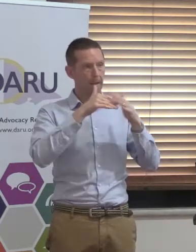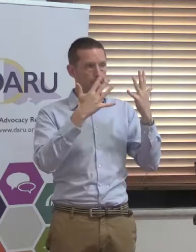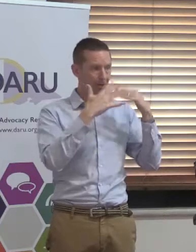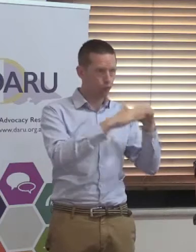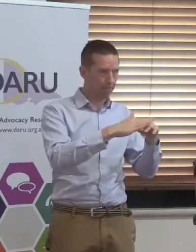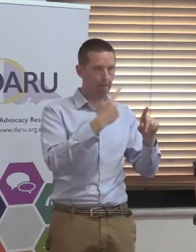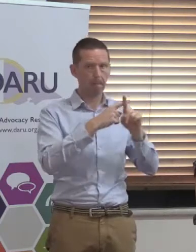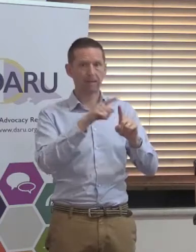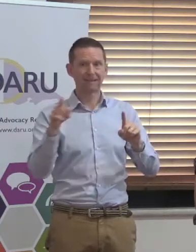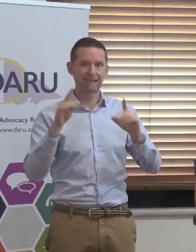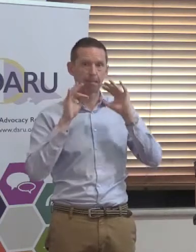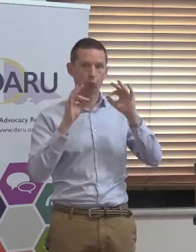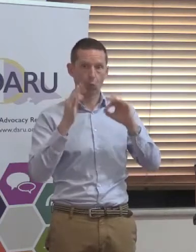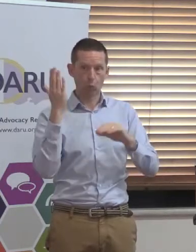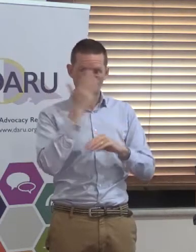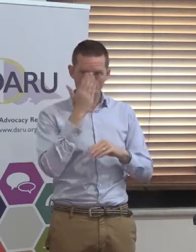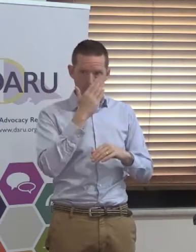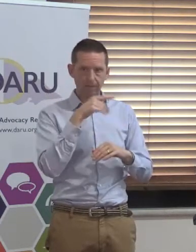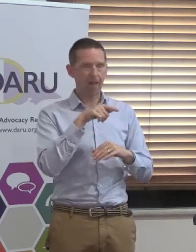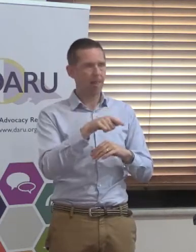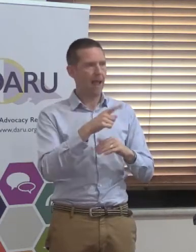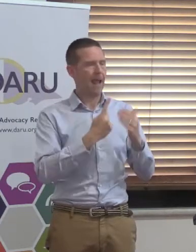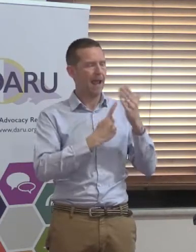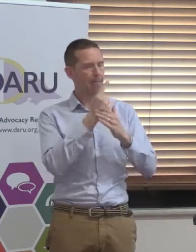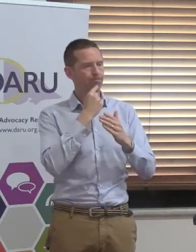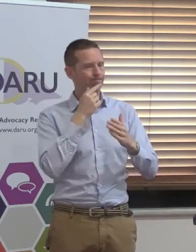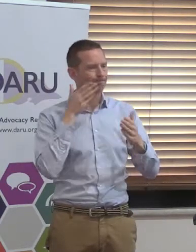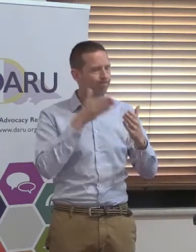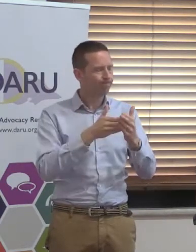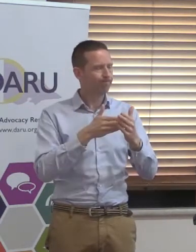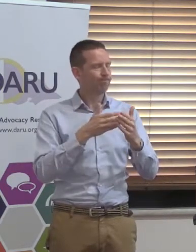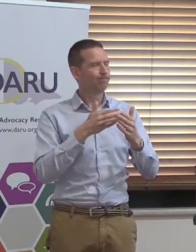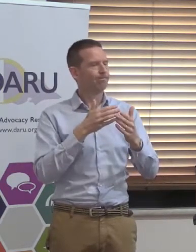special schools facing barriers to